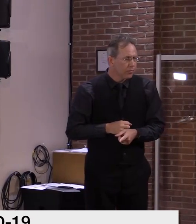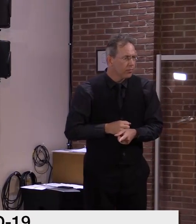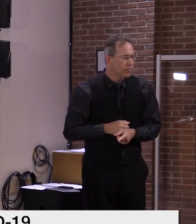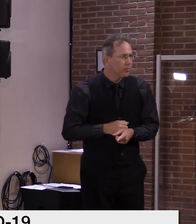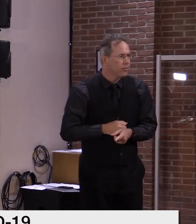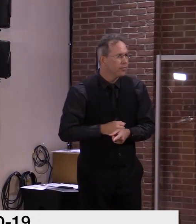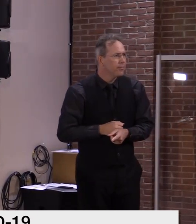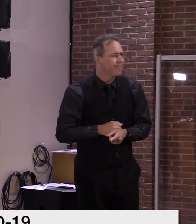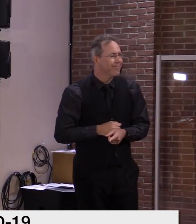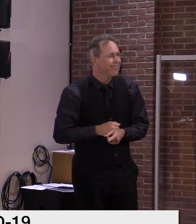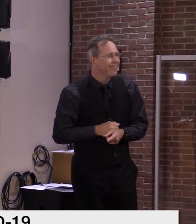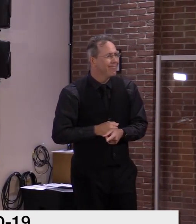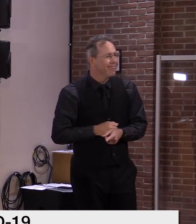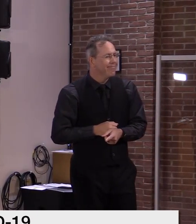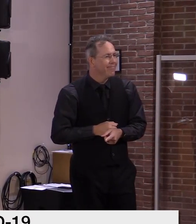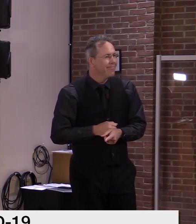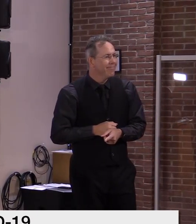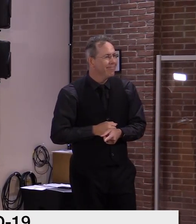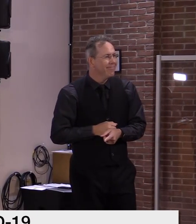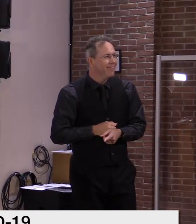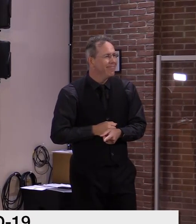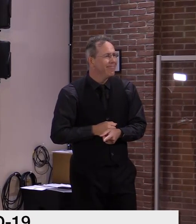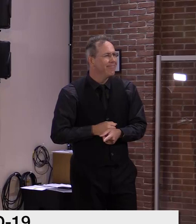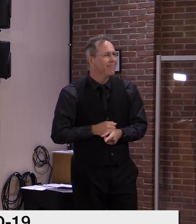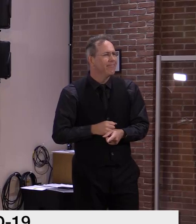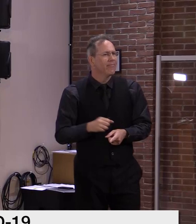This question's for Dr. Levine.